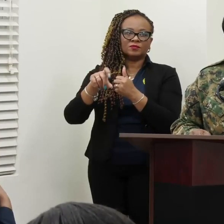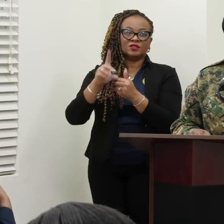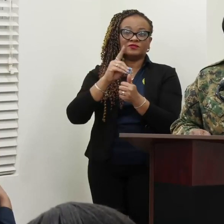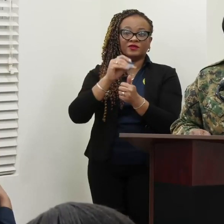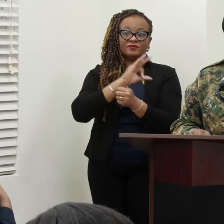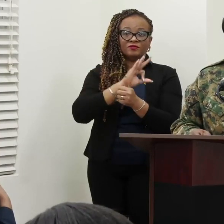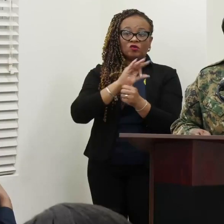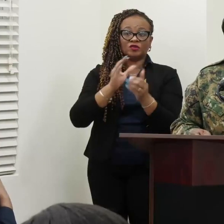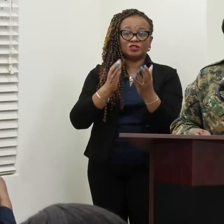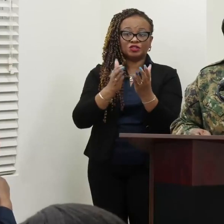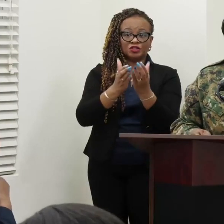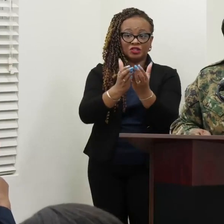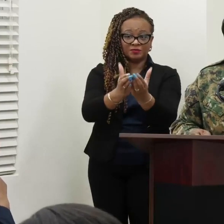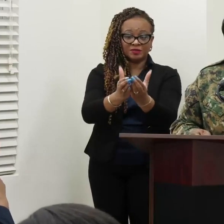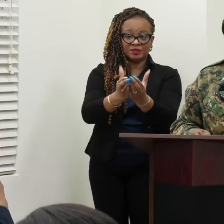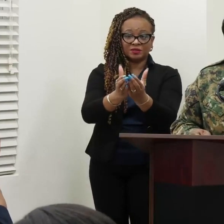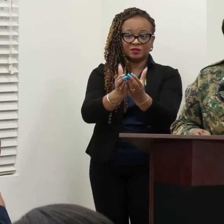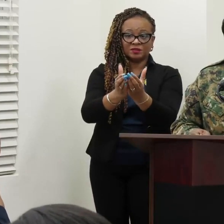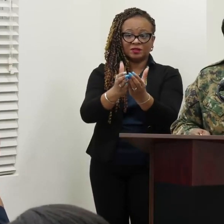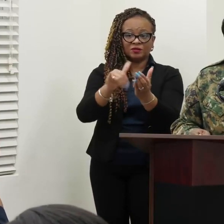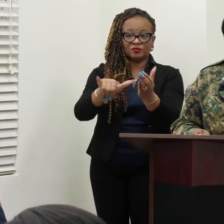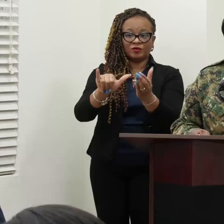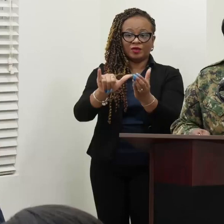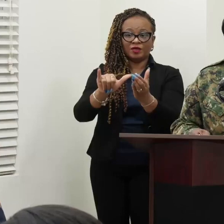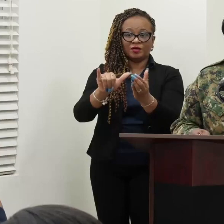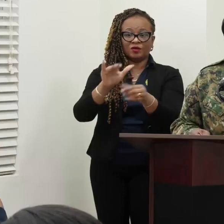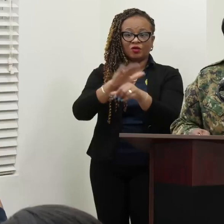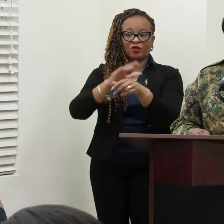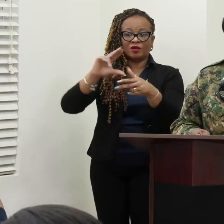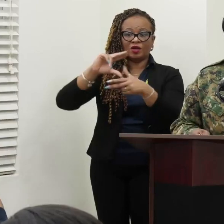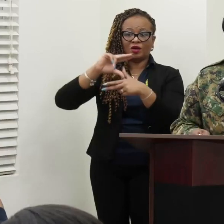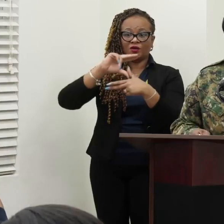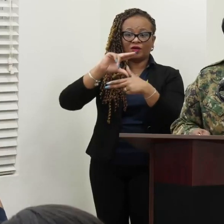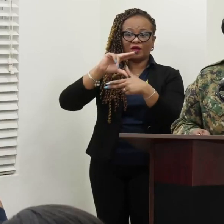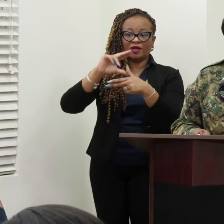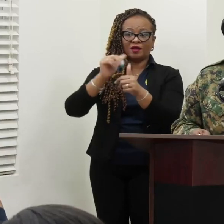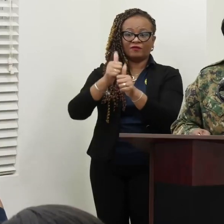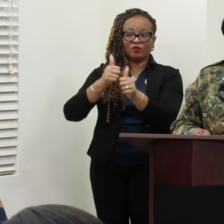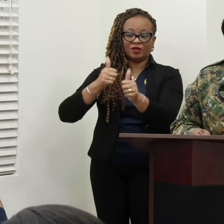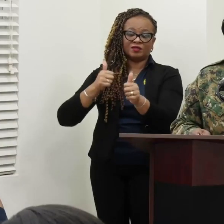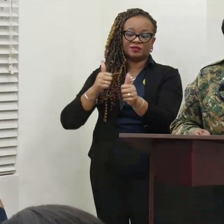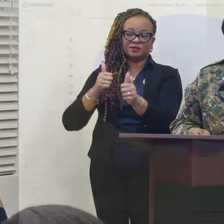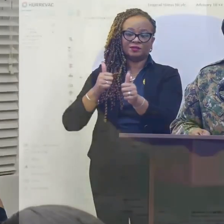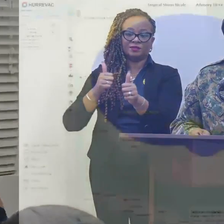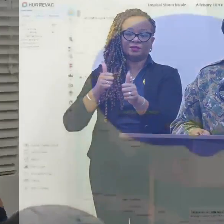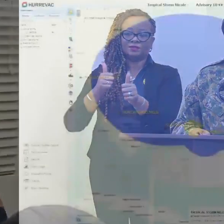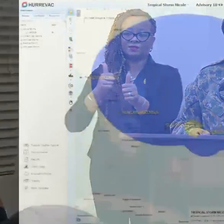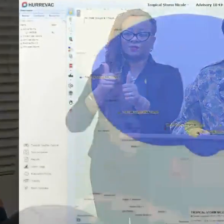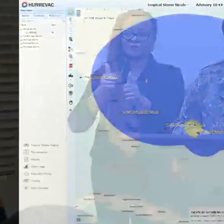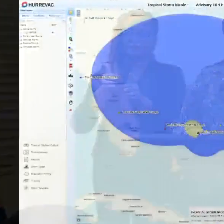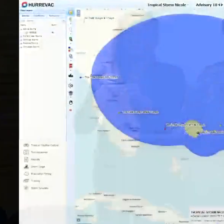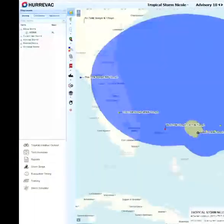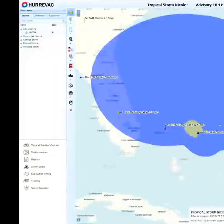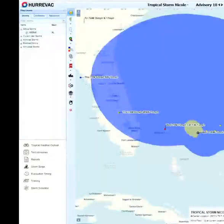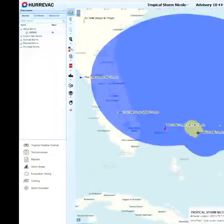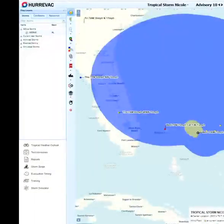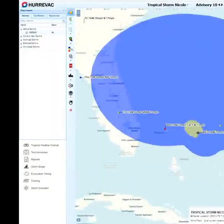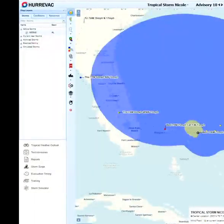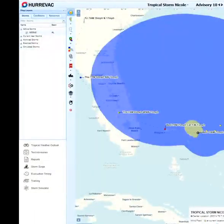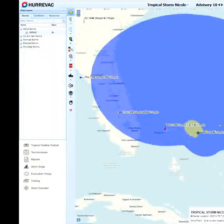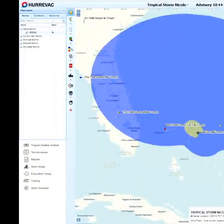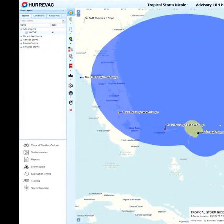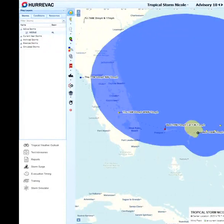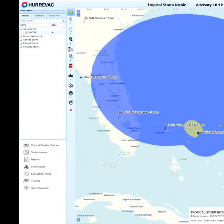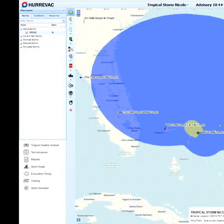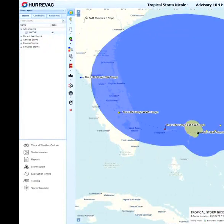Defense Force ships remain on hurricane avoidance. Tout bâtiment for Defense Force now hurricane avoidance.